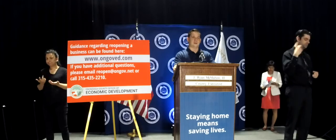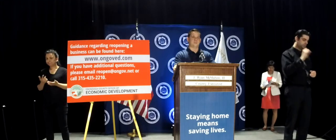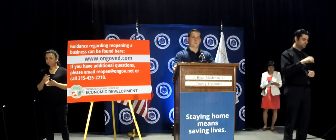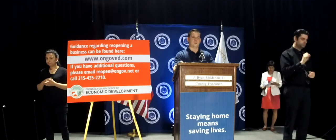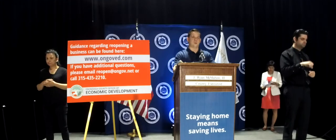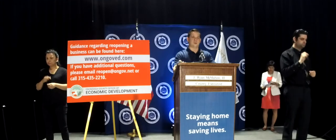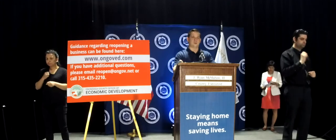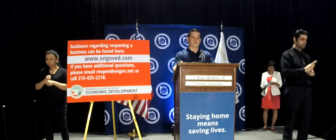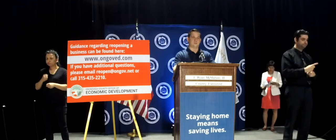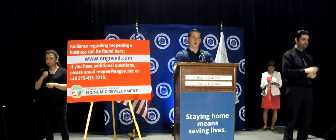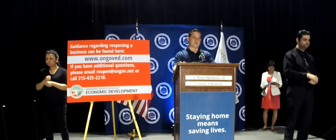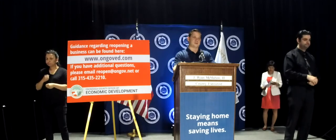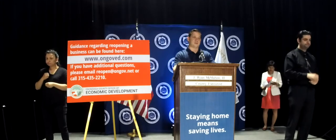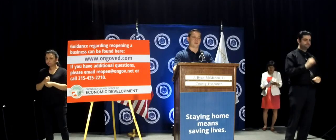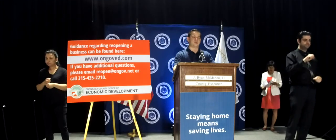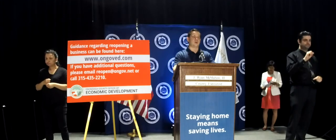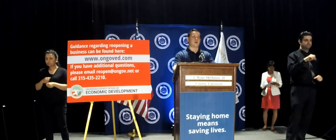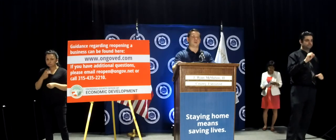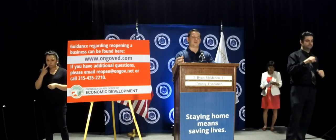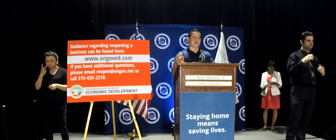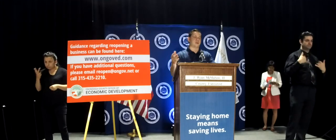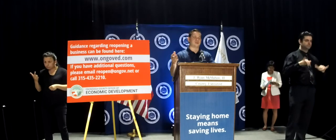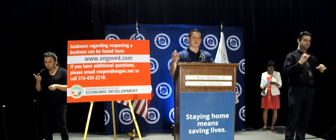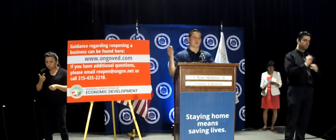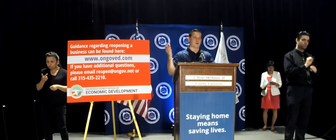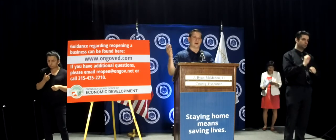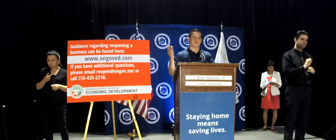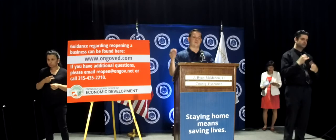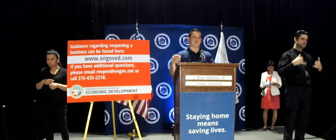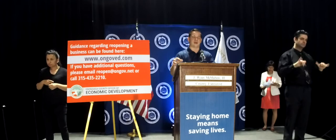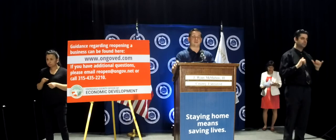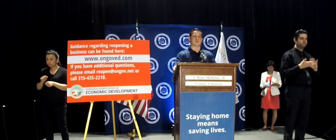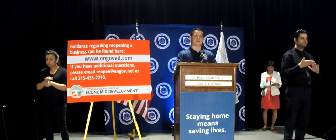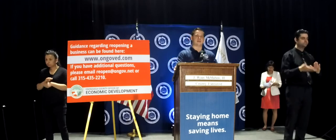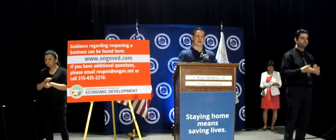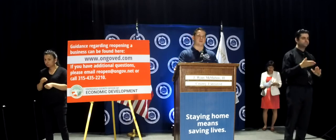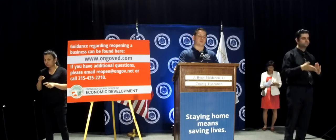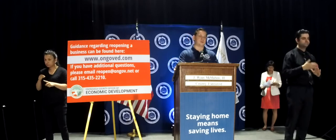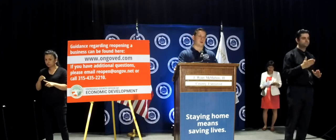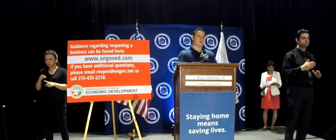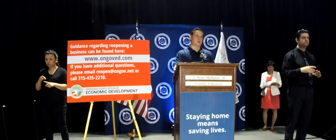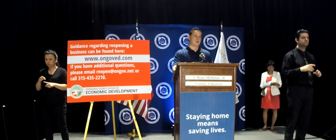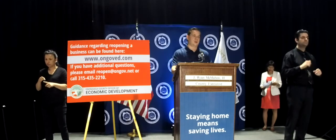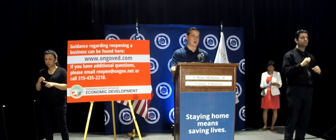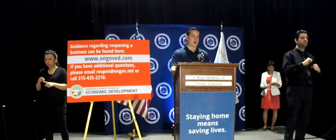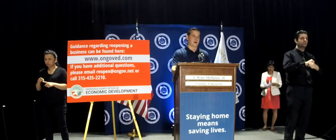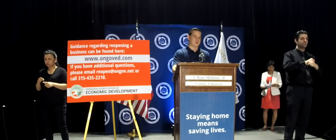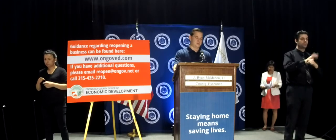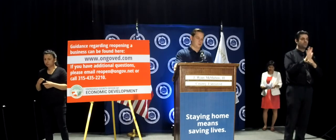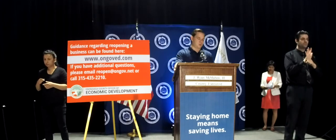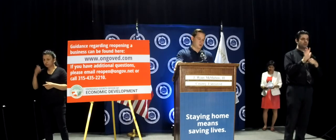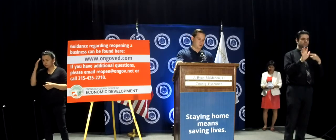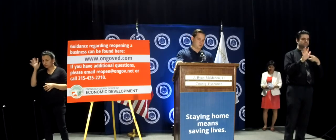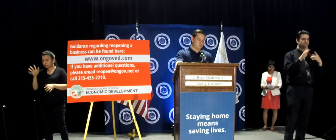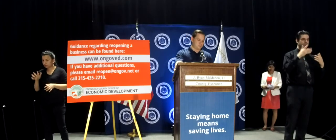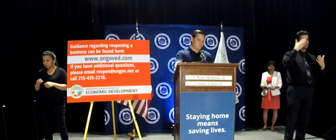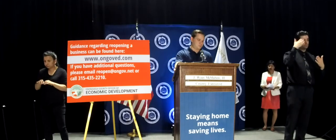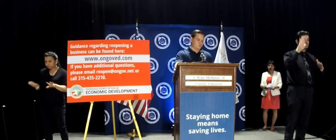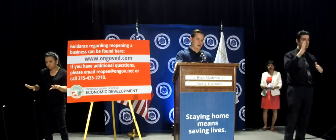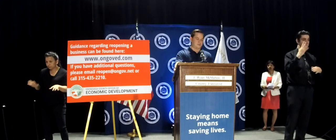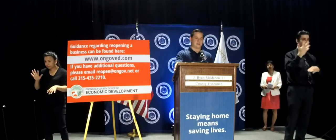and the parks and stuff. But you don't know the virus. You don't know about it for 5 or 7 days after. So we'll